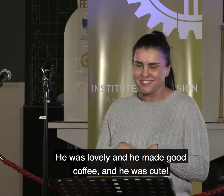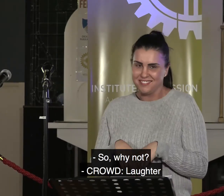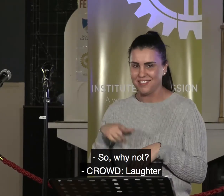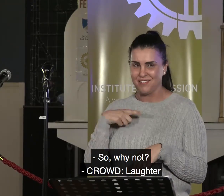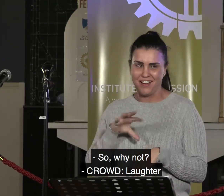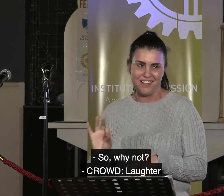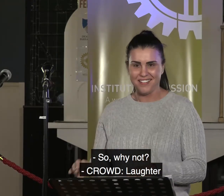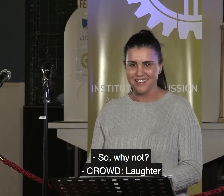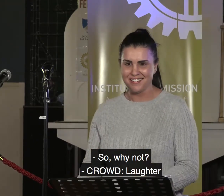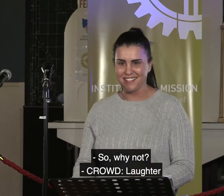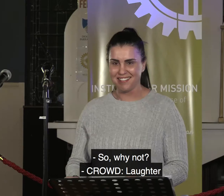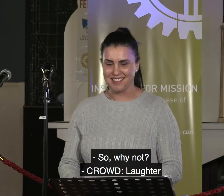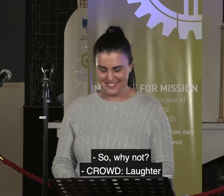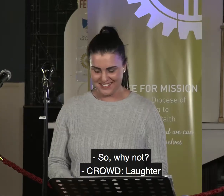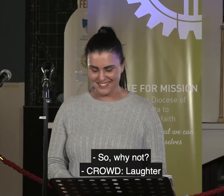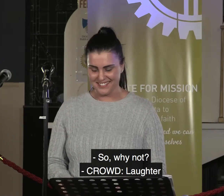So why not?